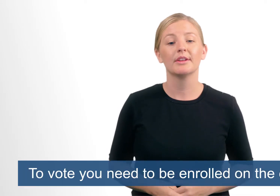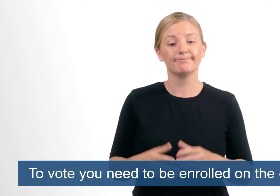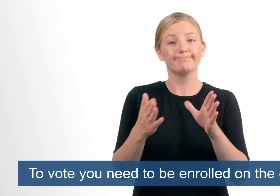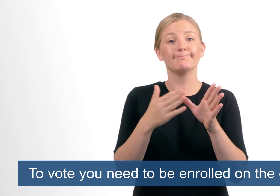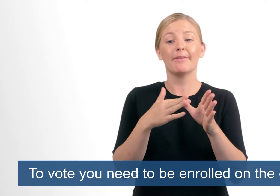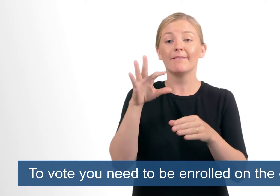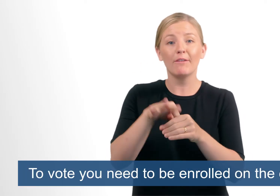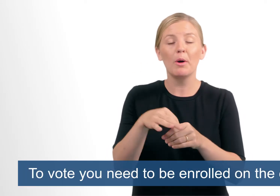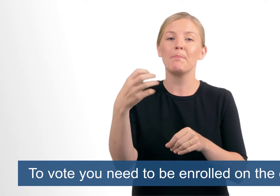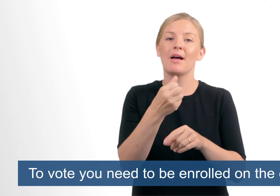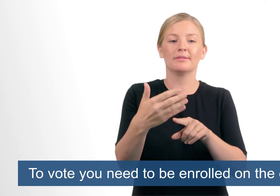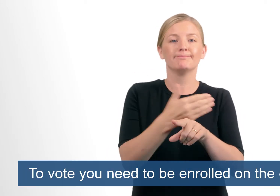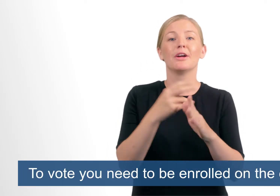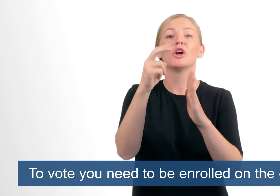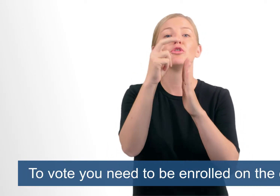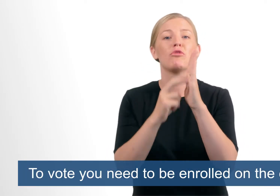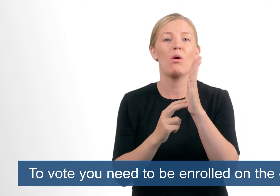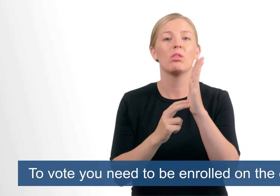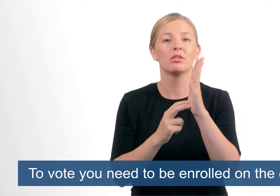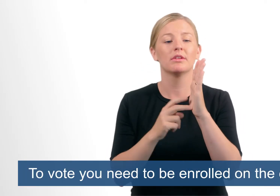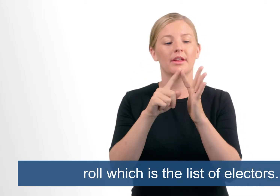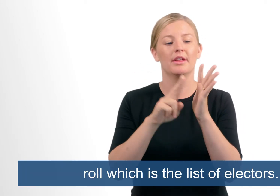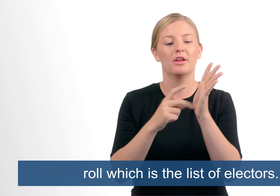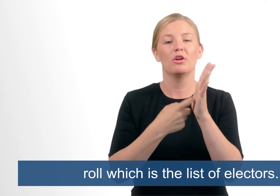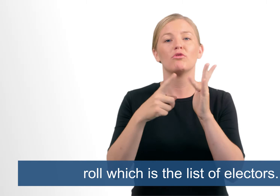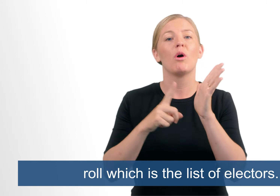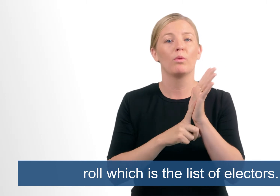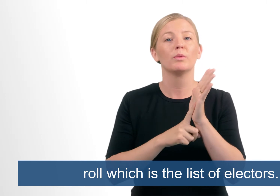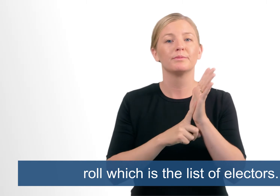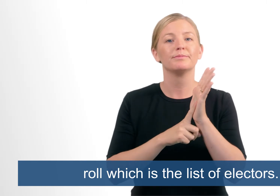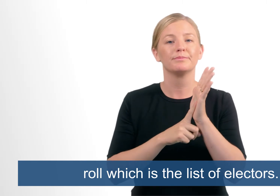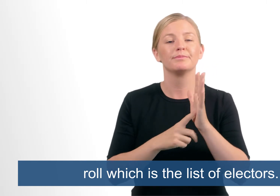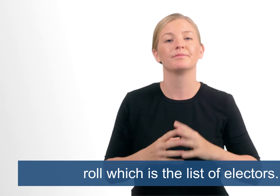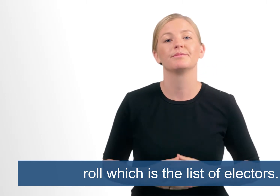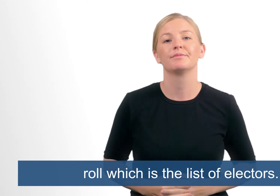To vote, you need to be enrolled on the electoral roll, which is the list of electors.